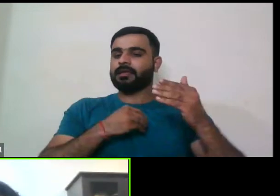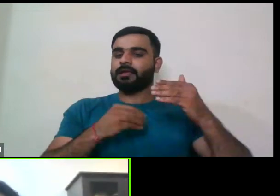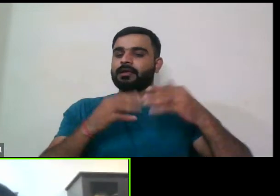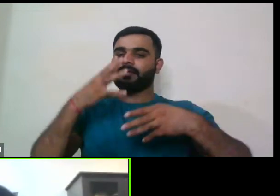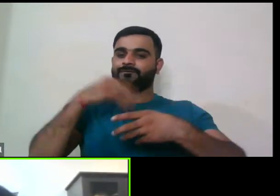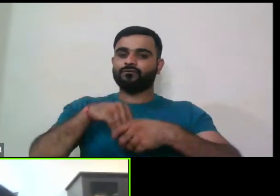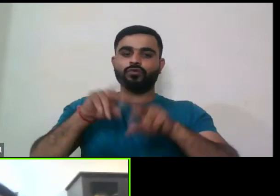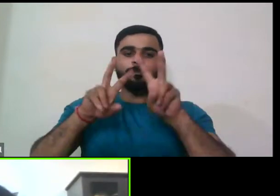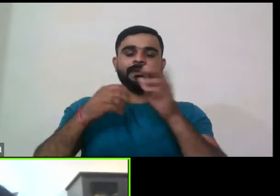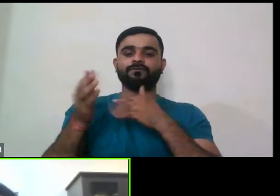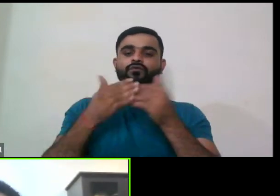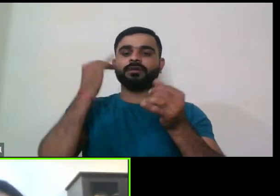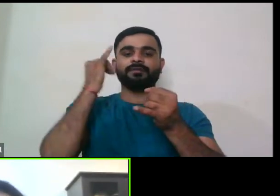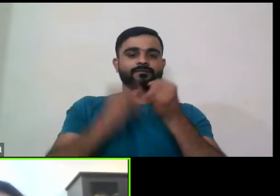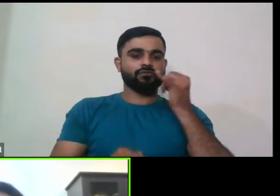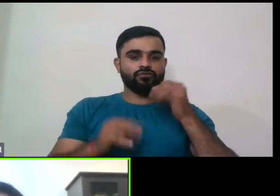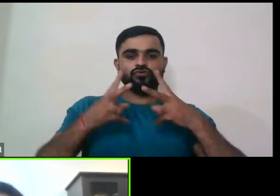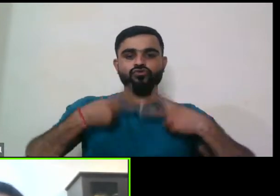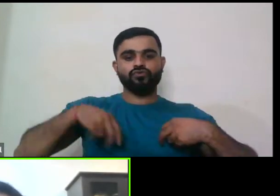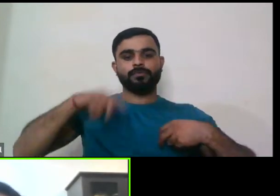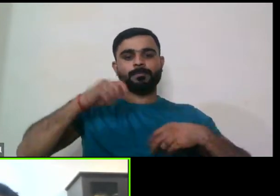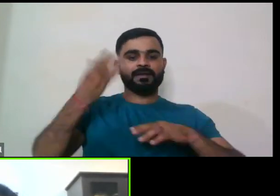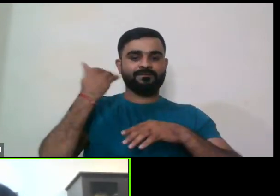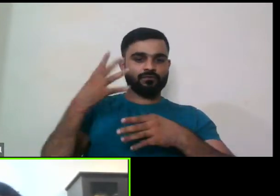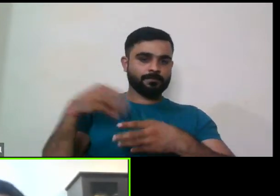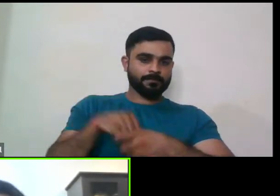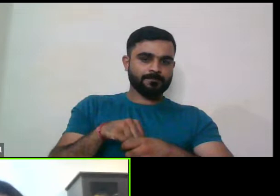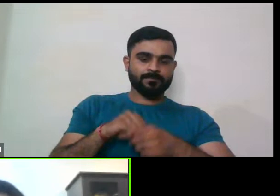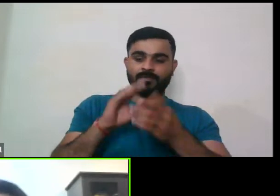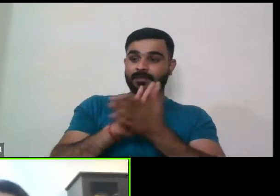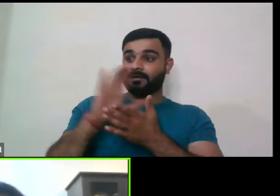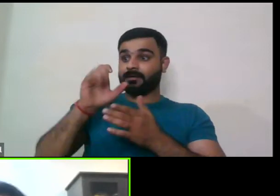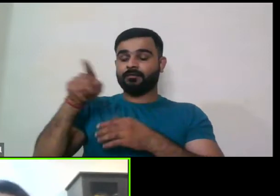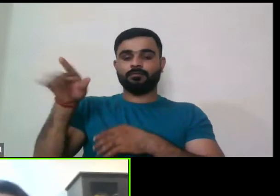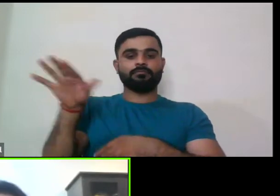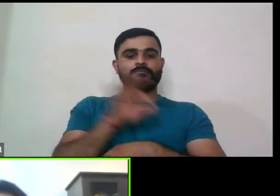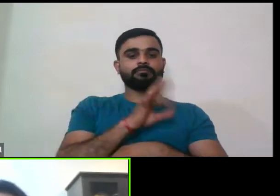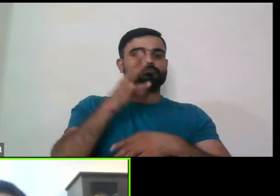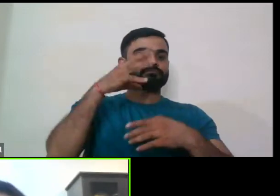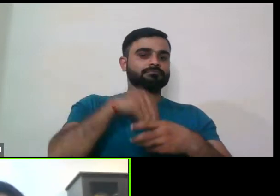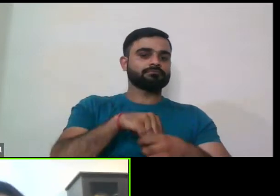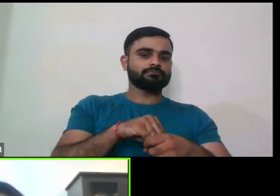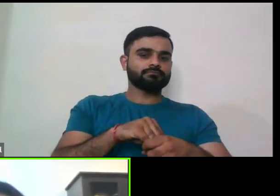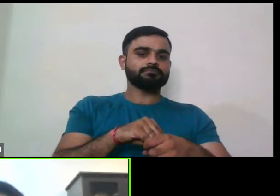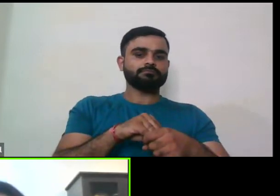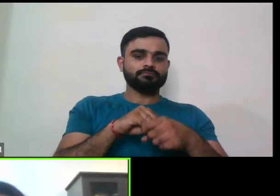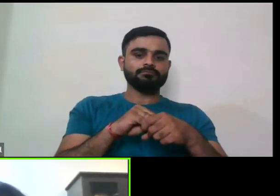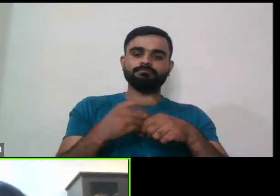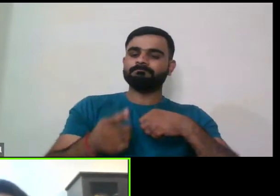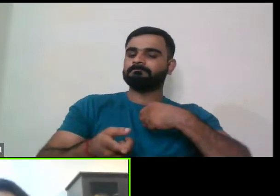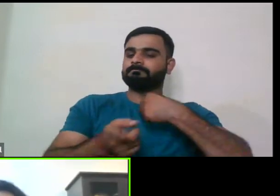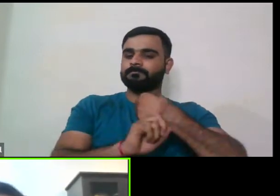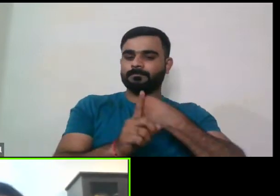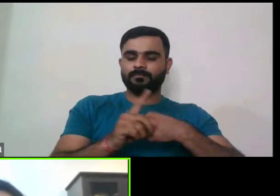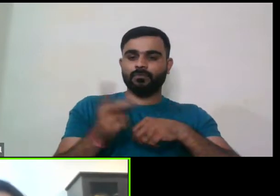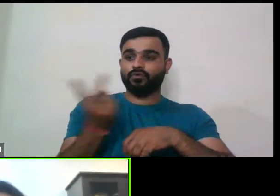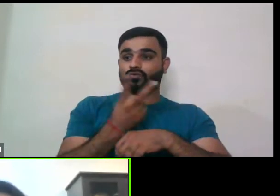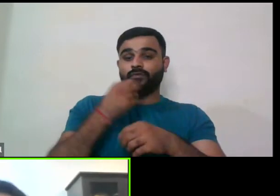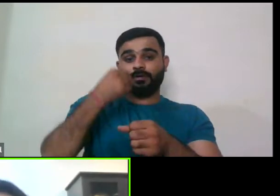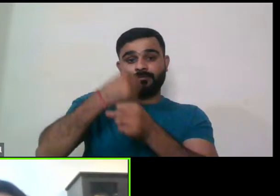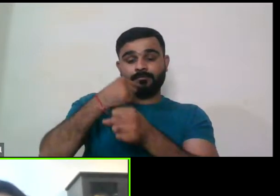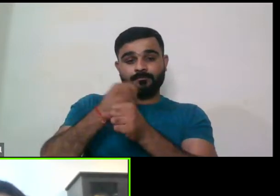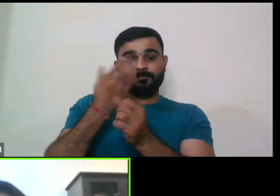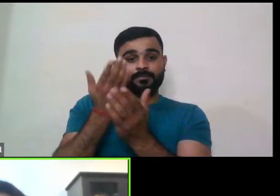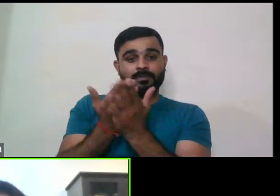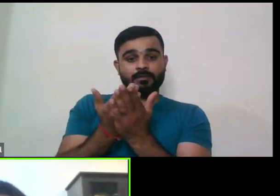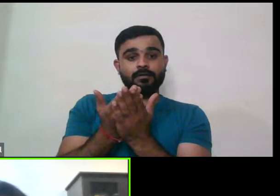end up in courts. And recently, one of the high courts has also imposed fines. So I think both the government and